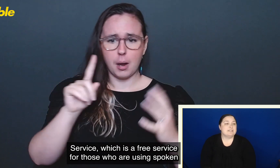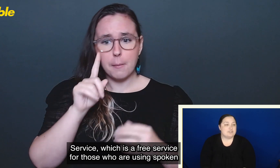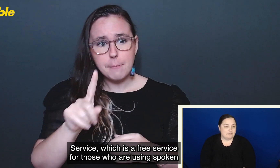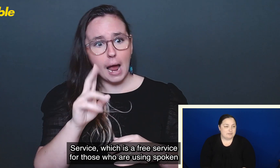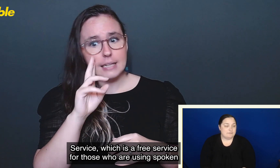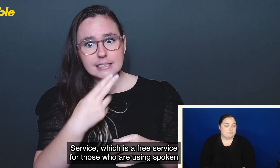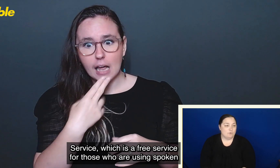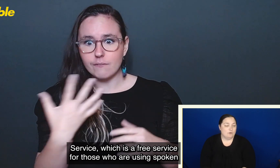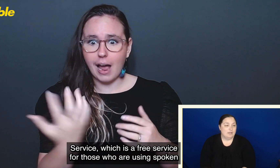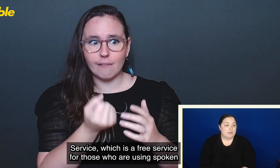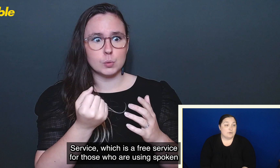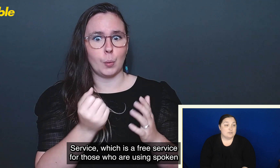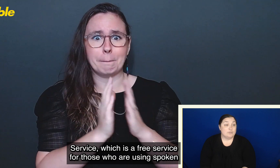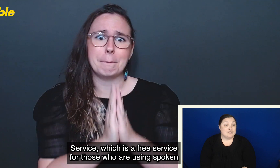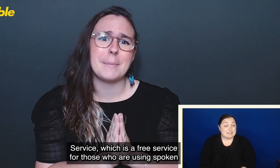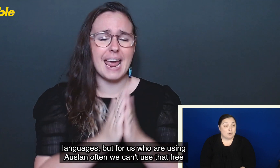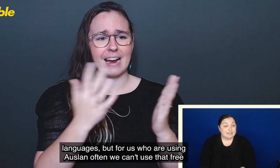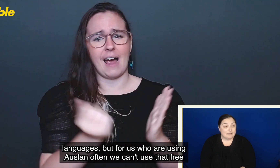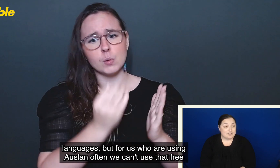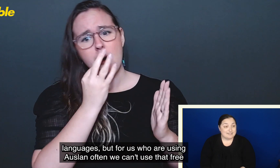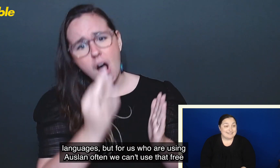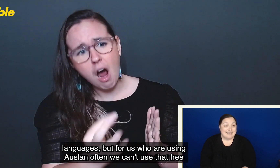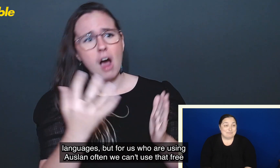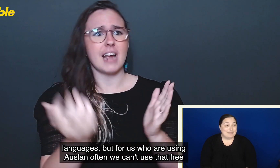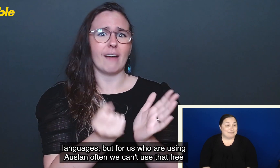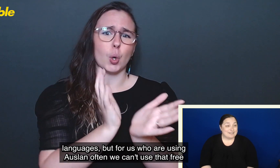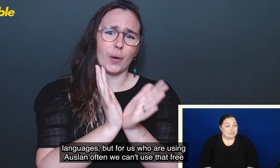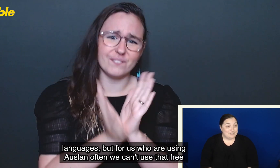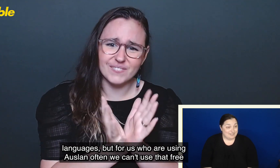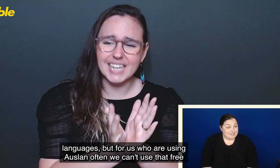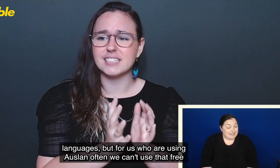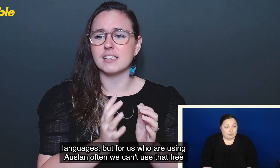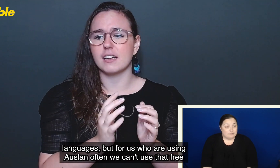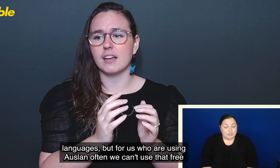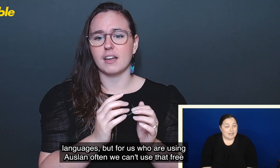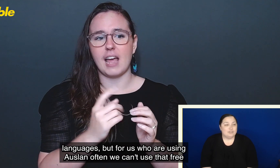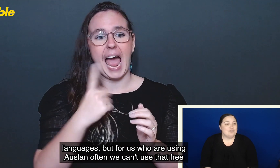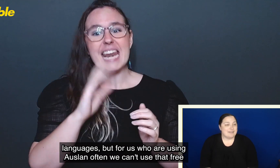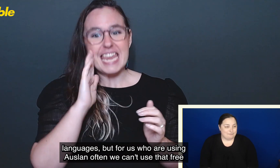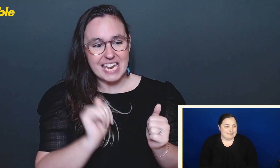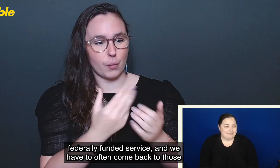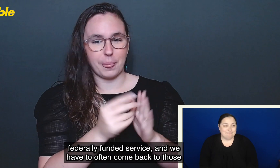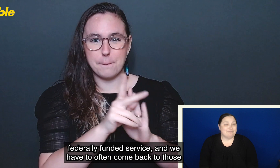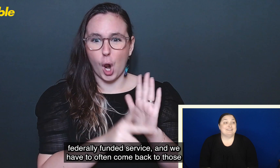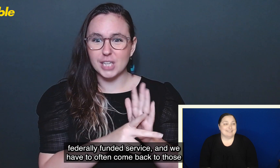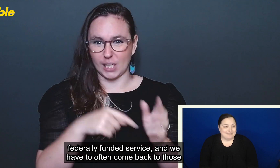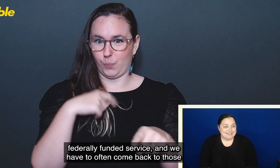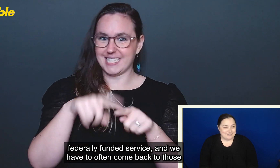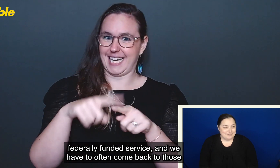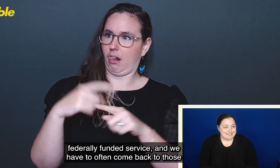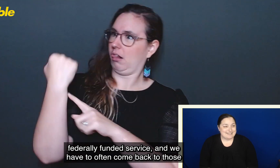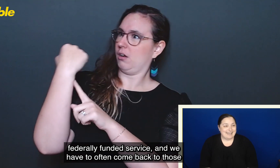free service for those who are using spoken languages. But for us who are using Auslan, we can't use that free federally